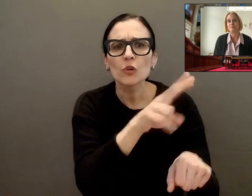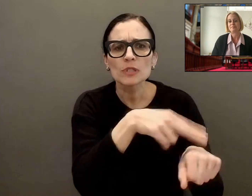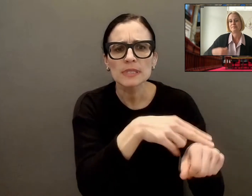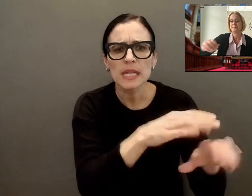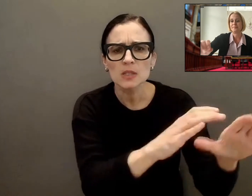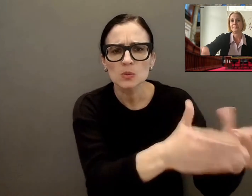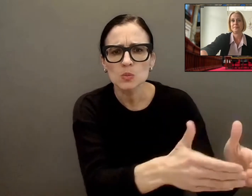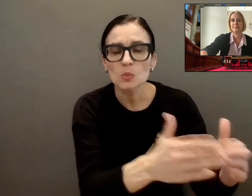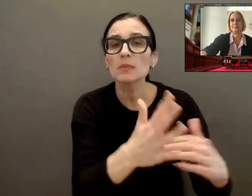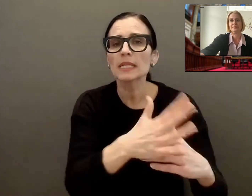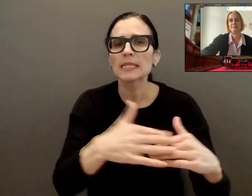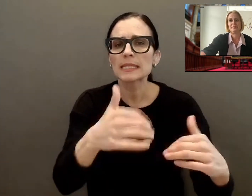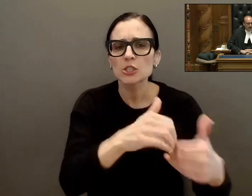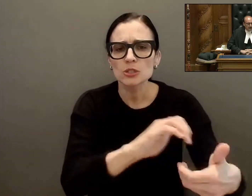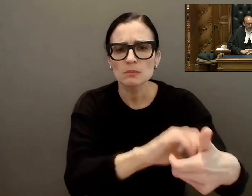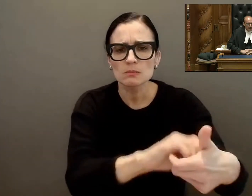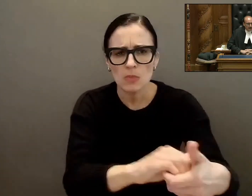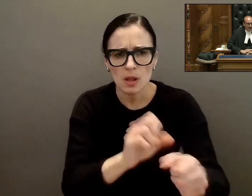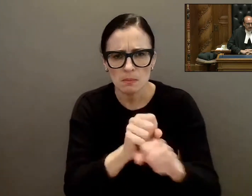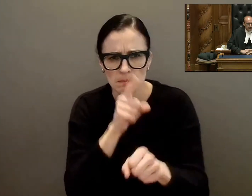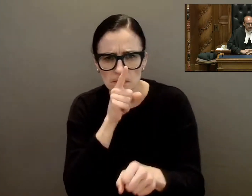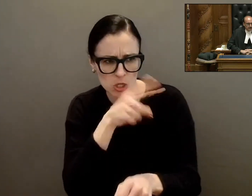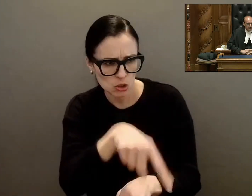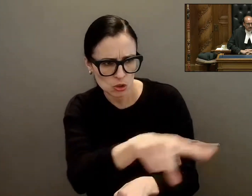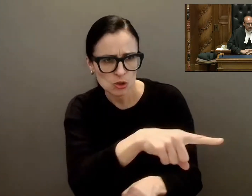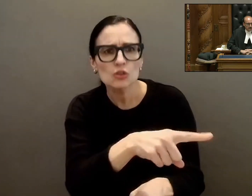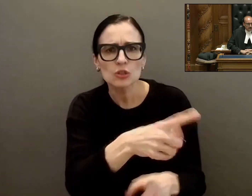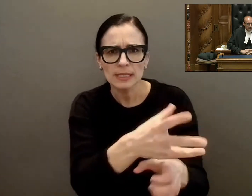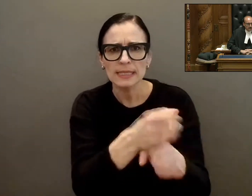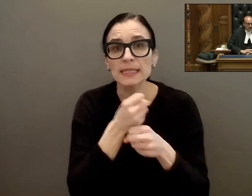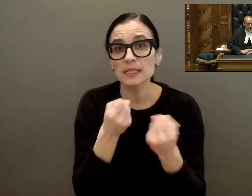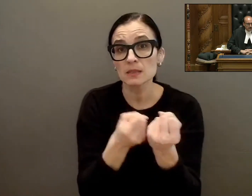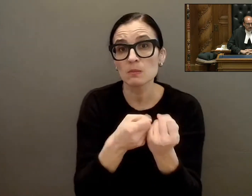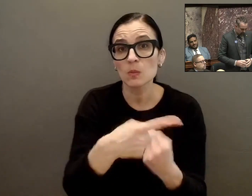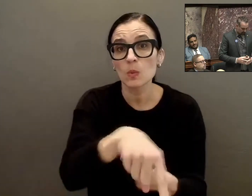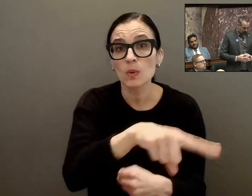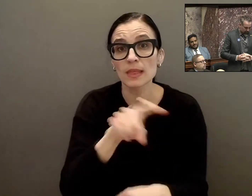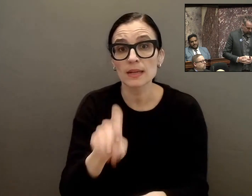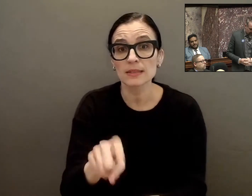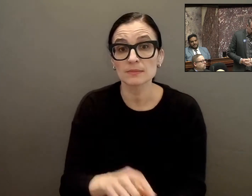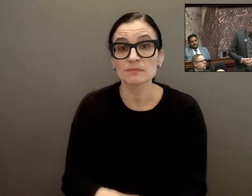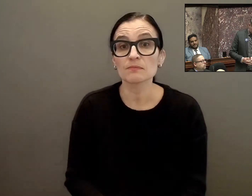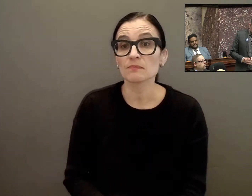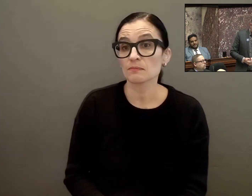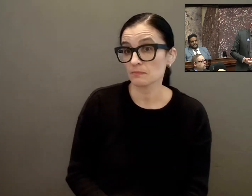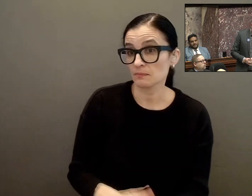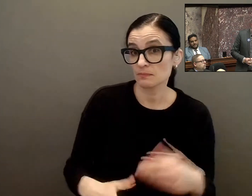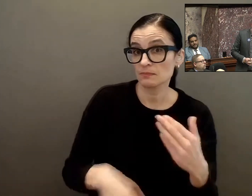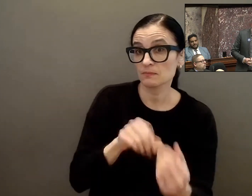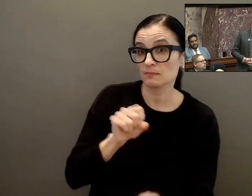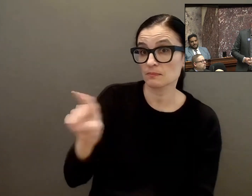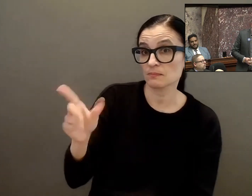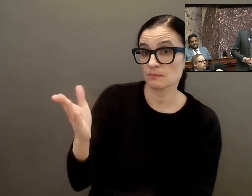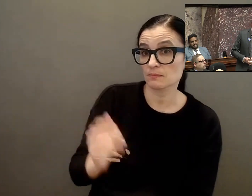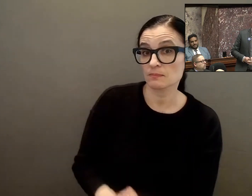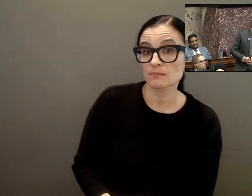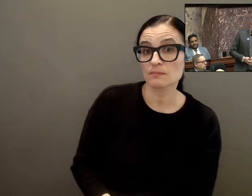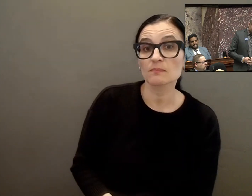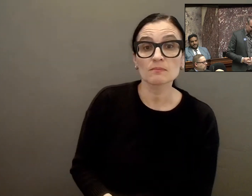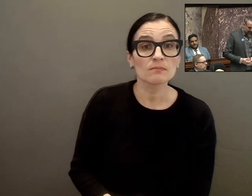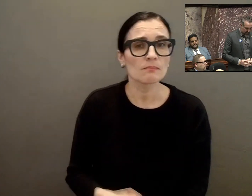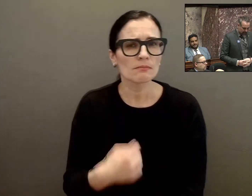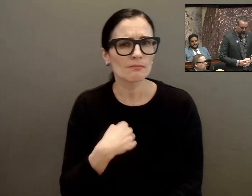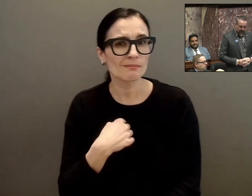need. Member supplemental. Thank you, Mr. Speaker. I do have the letter from the Métis Nation of BC, which shows they're